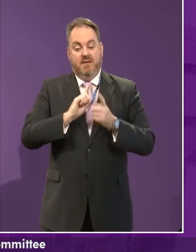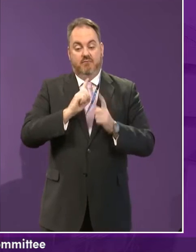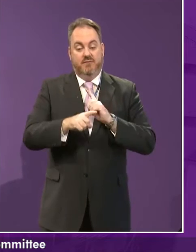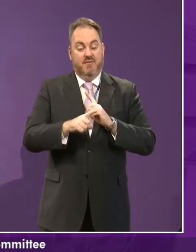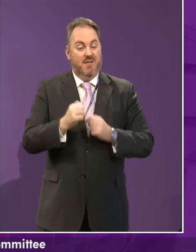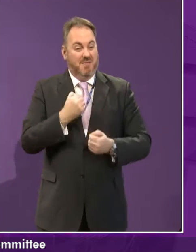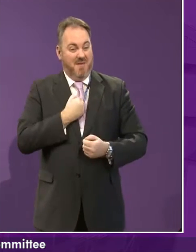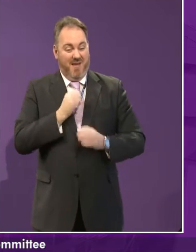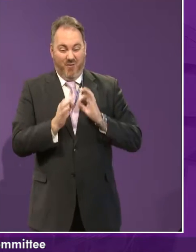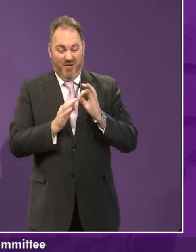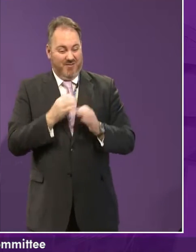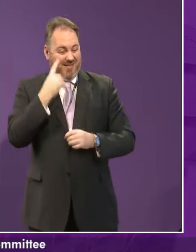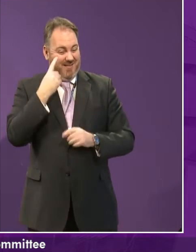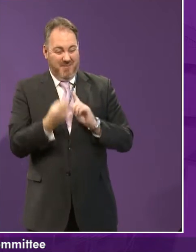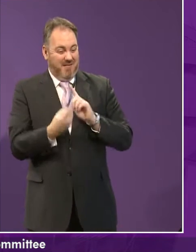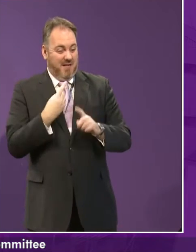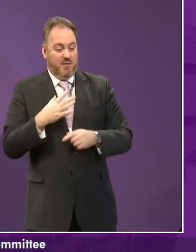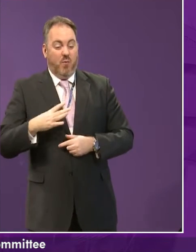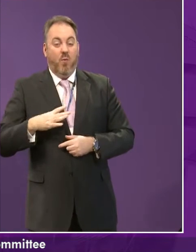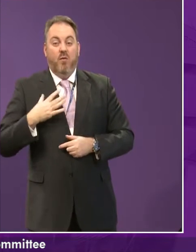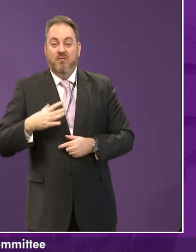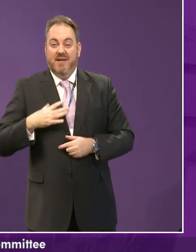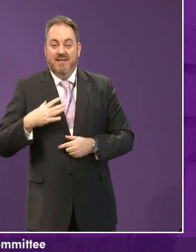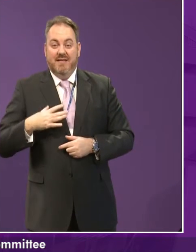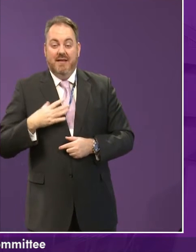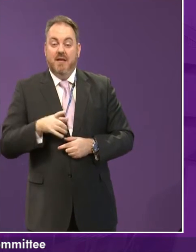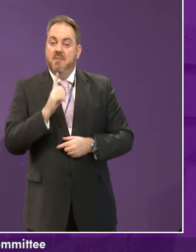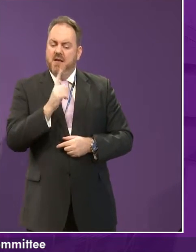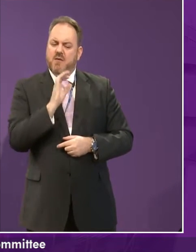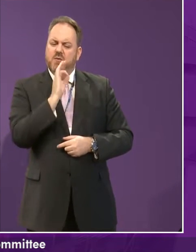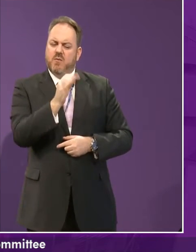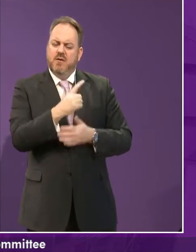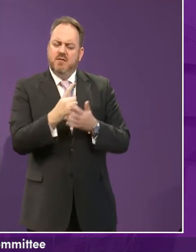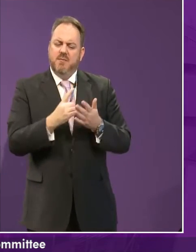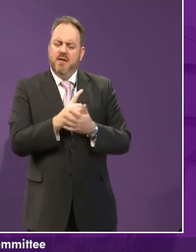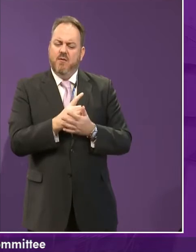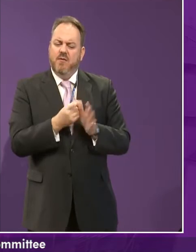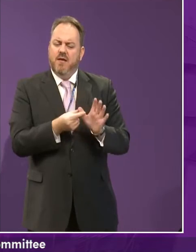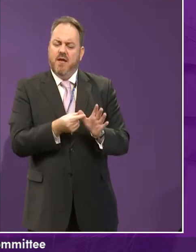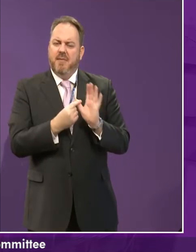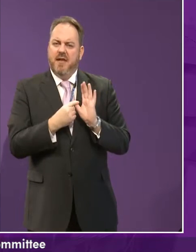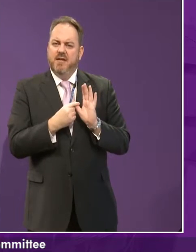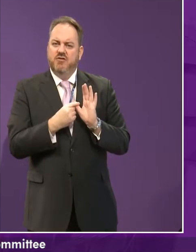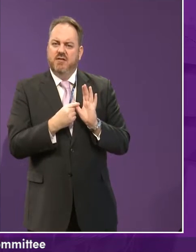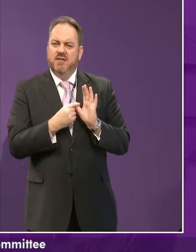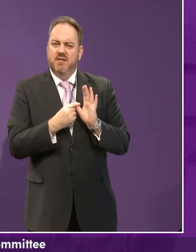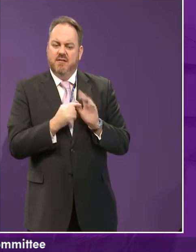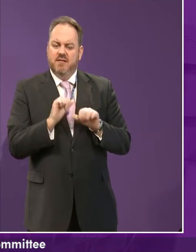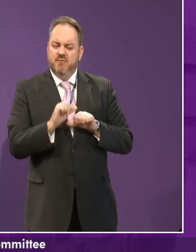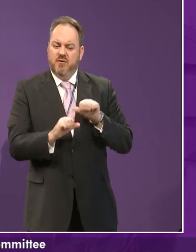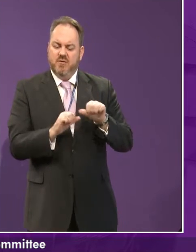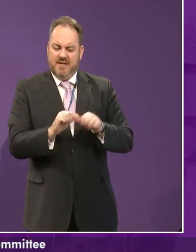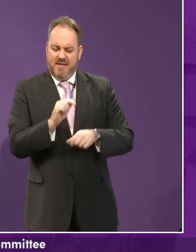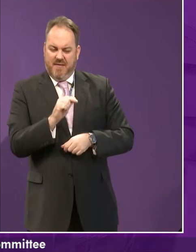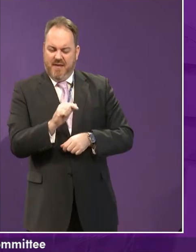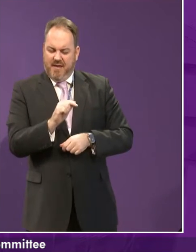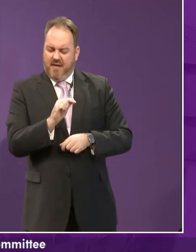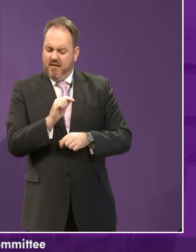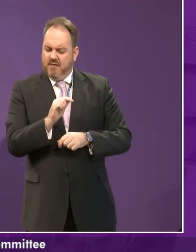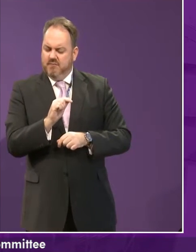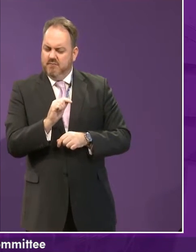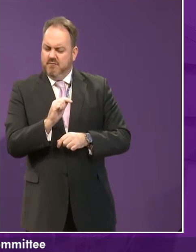covered. But can I ask the panel about the application process itself? Because I was quite struck